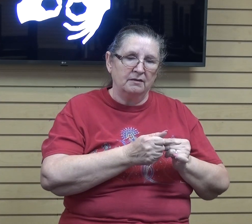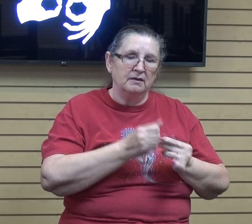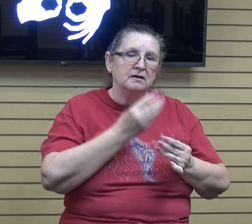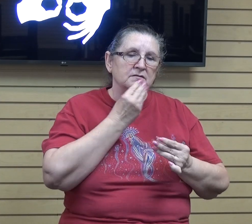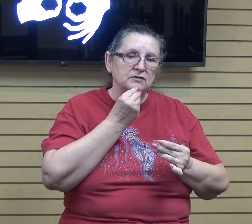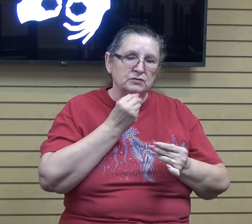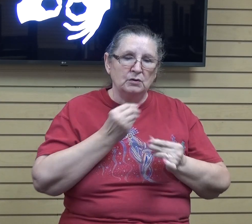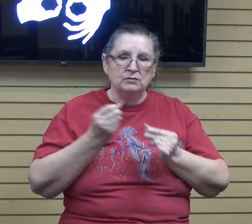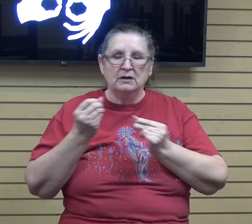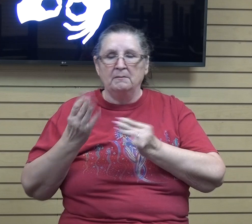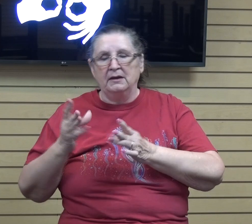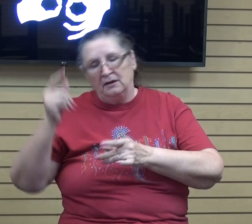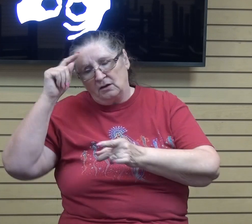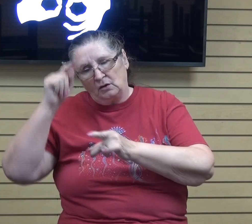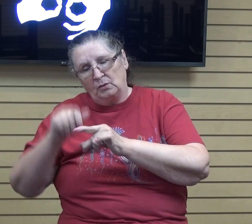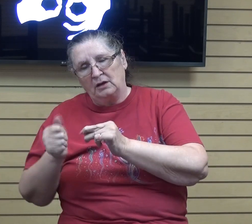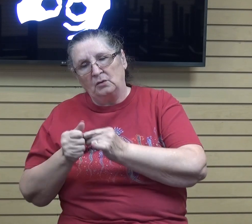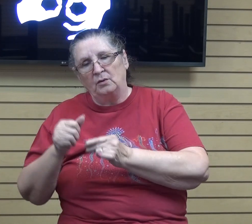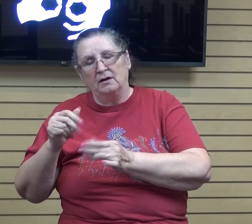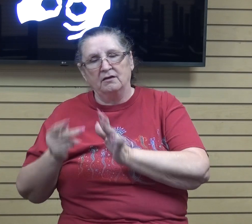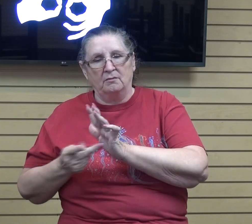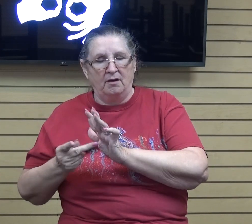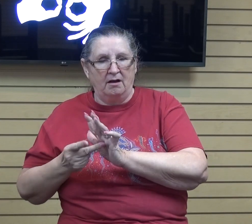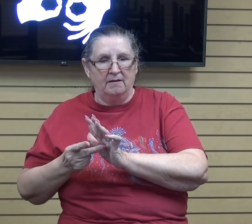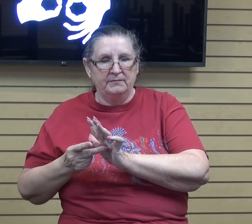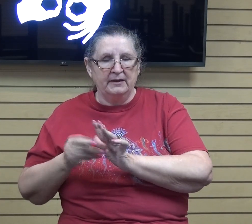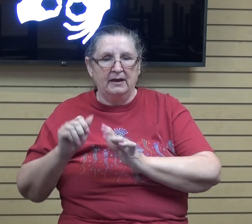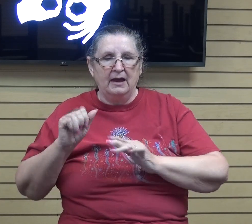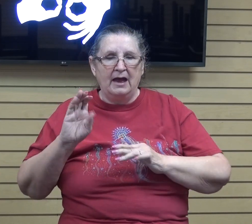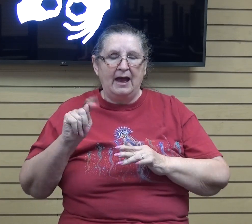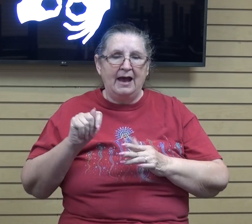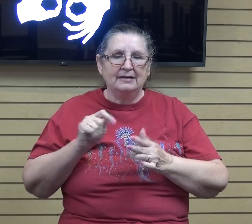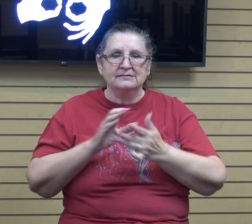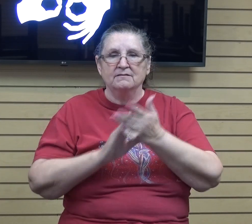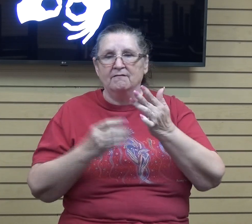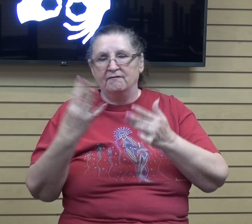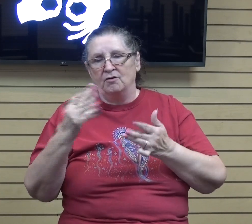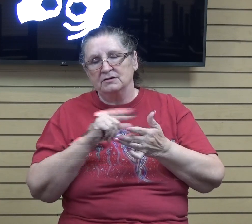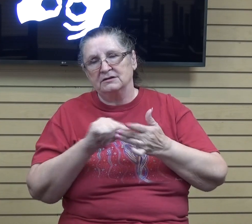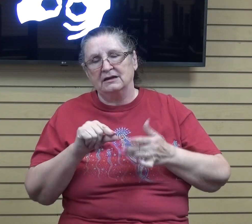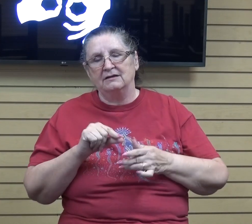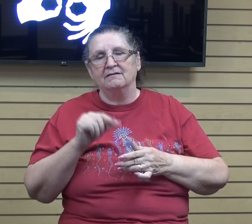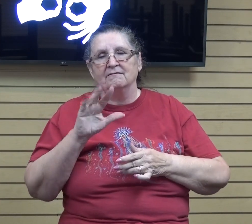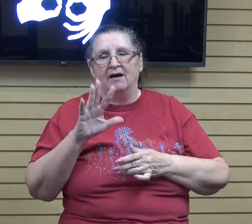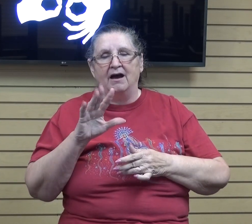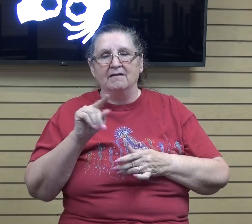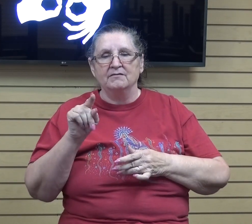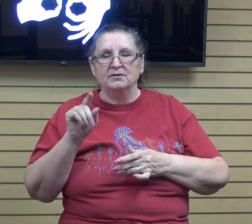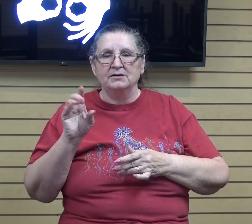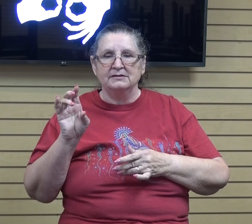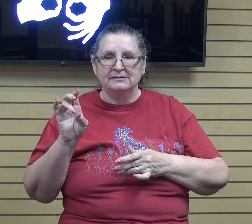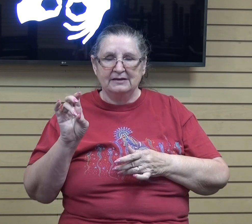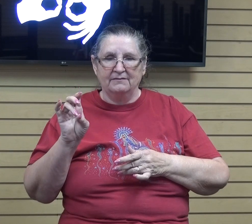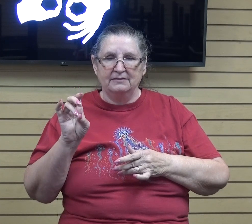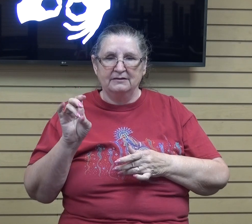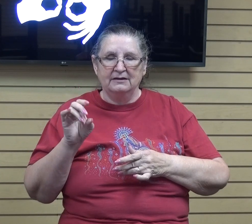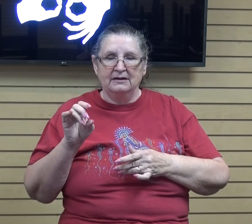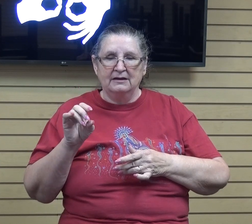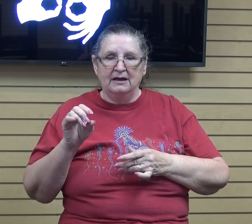Barnabas. But in Acts 14, verses 5 through 7, it says, "And when a violent attempt was made by both